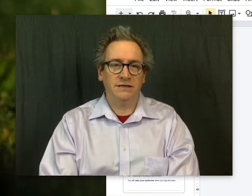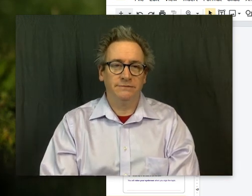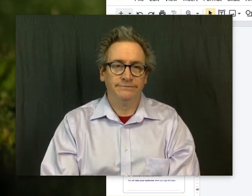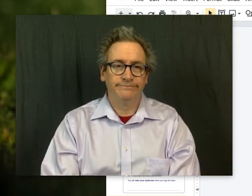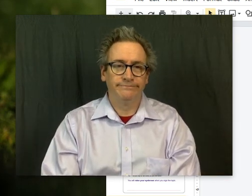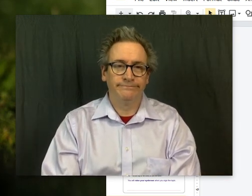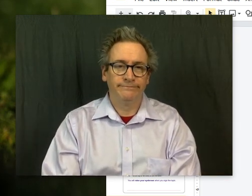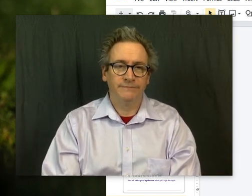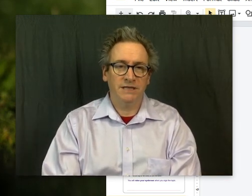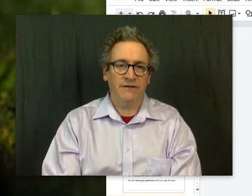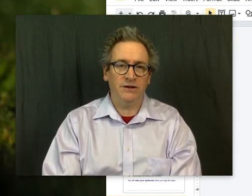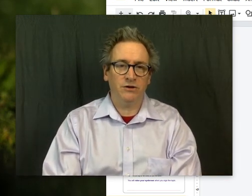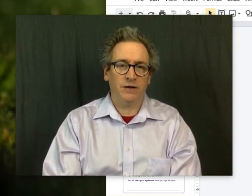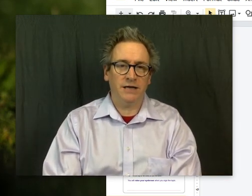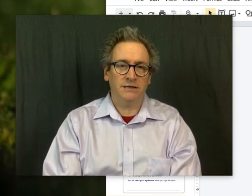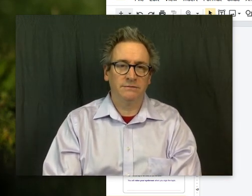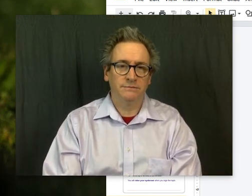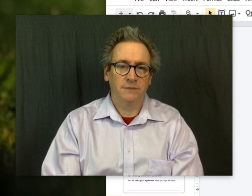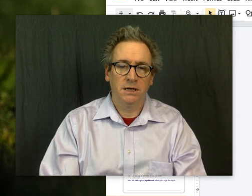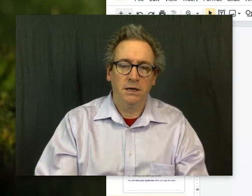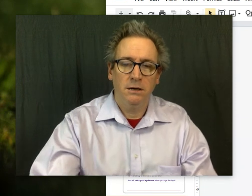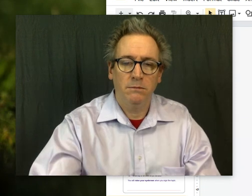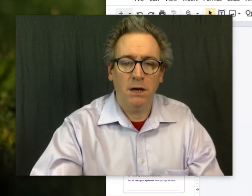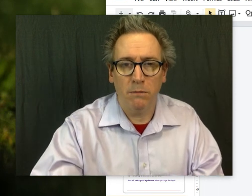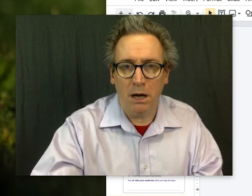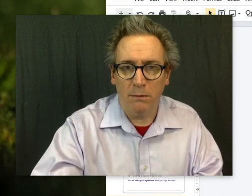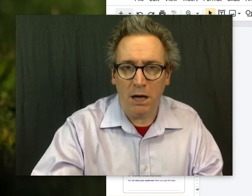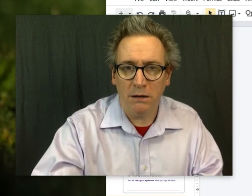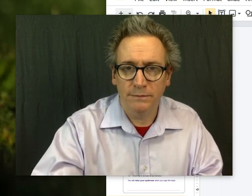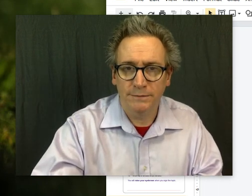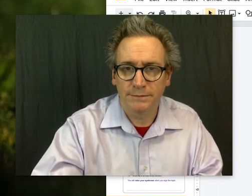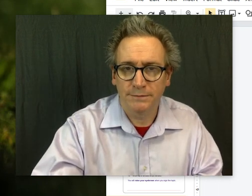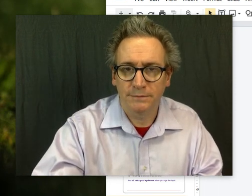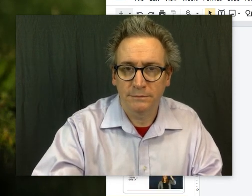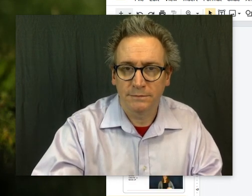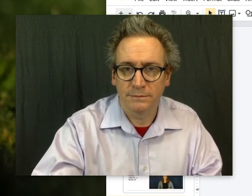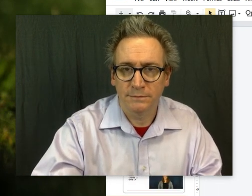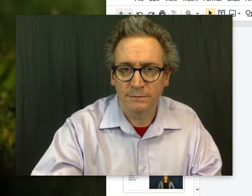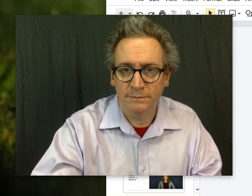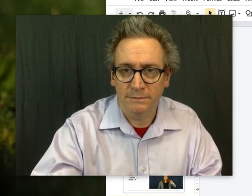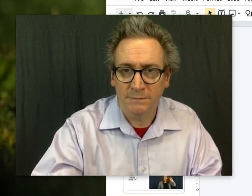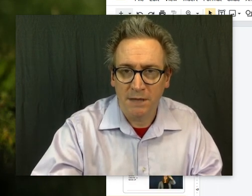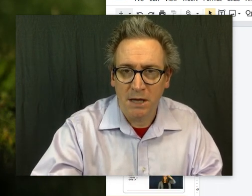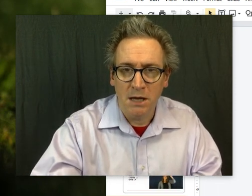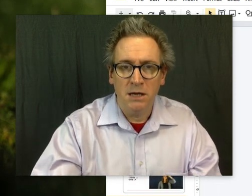invent, create, blah, blah, blah.